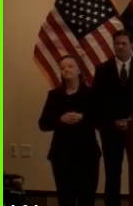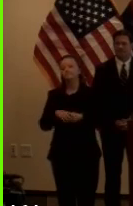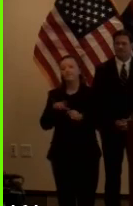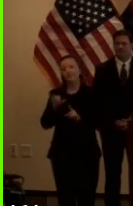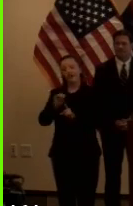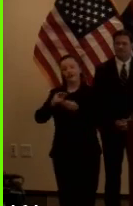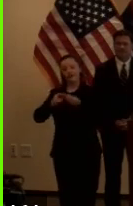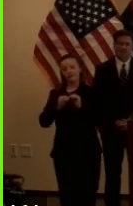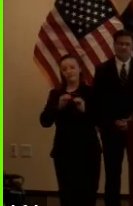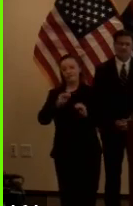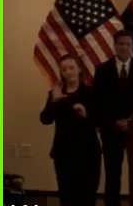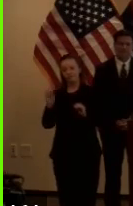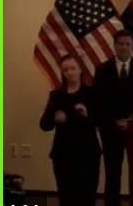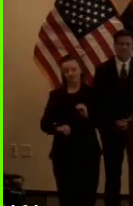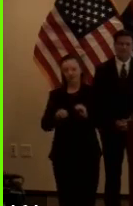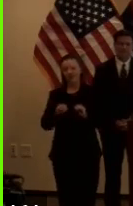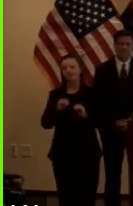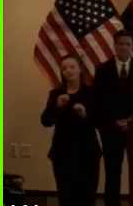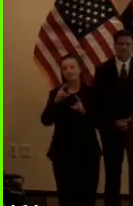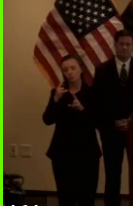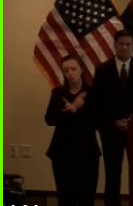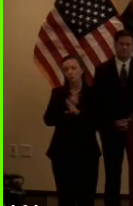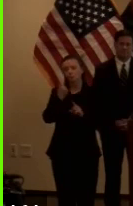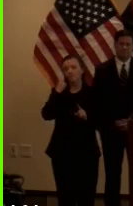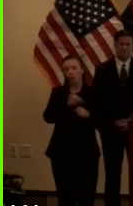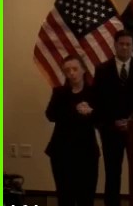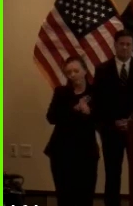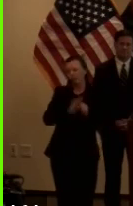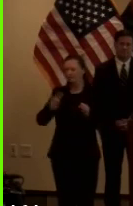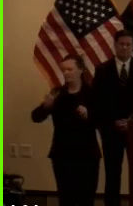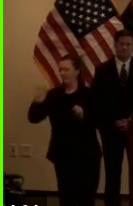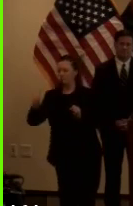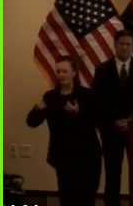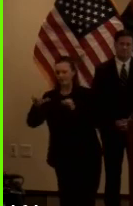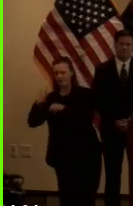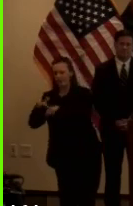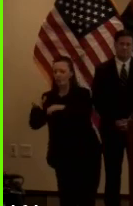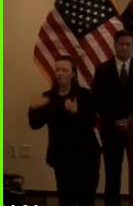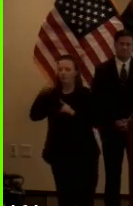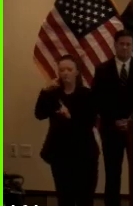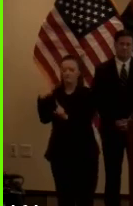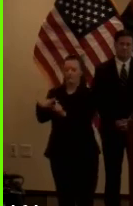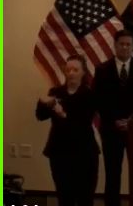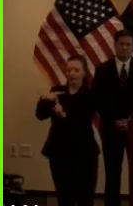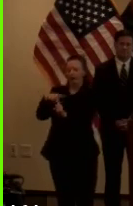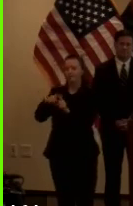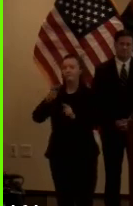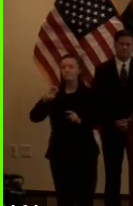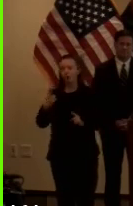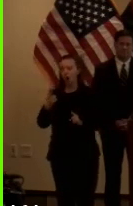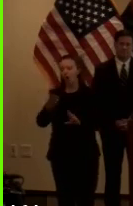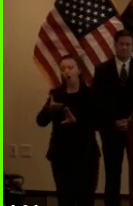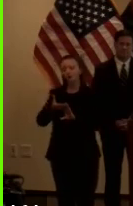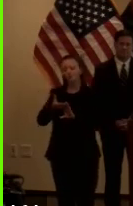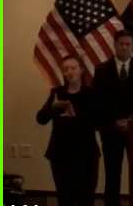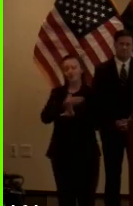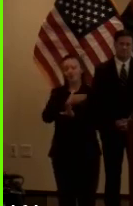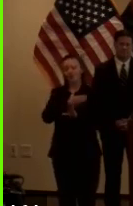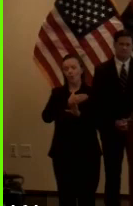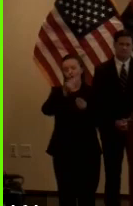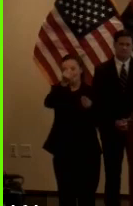reassuring position to be in than compared to the information that we had at the beginning of March, which was prior to the required reporting, when we